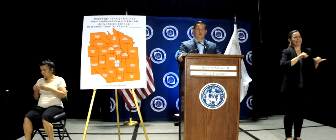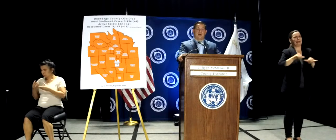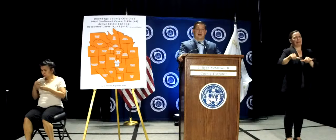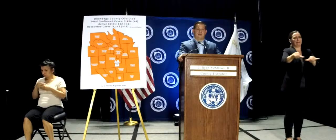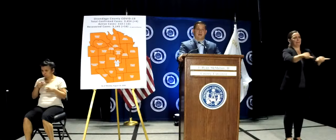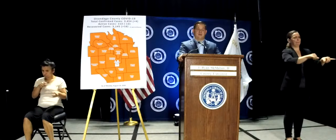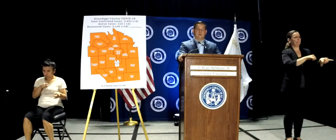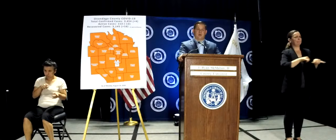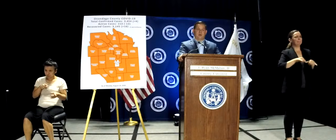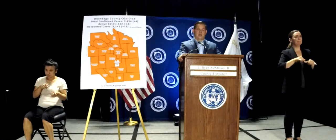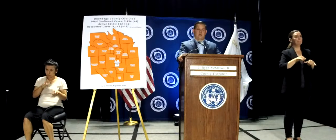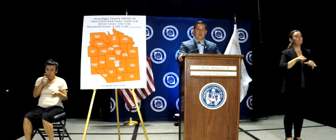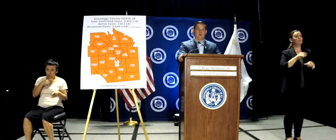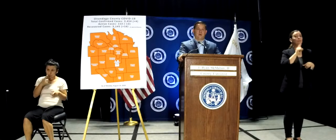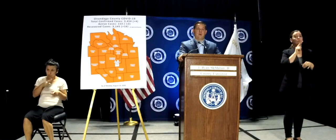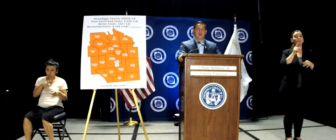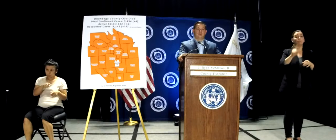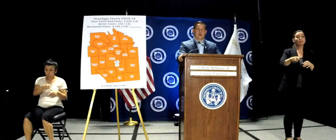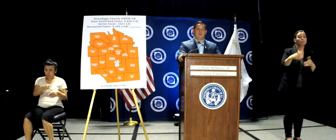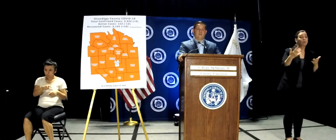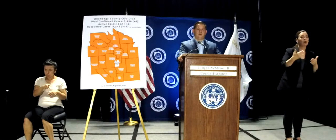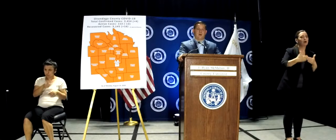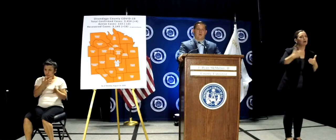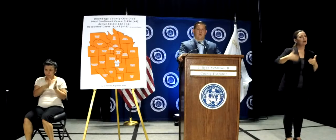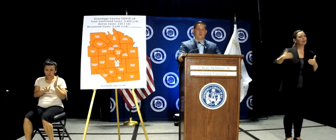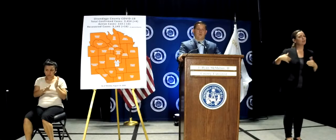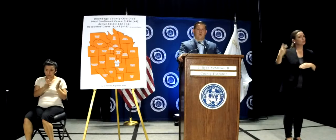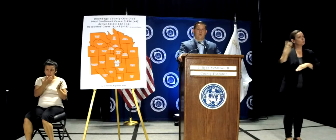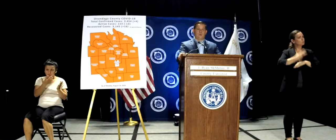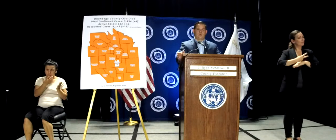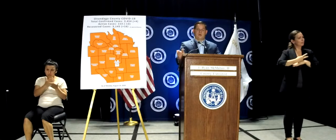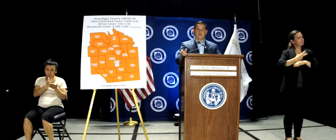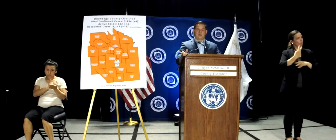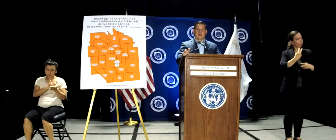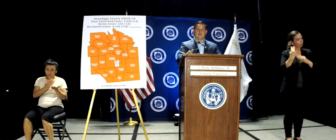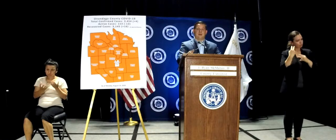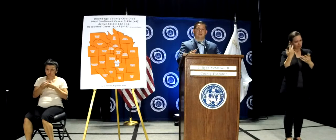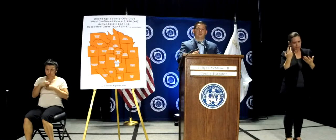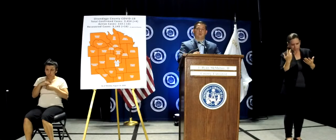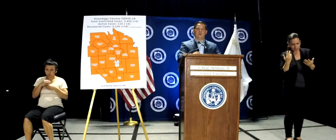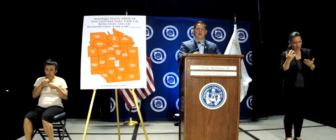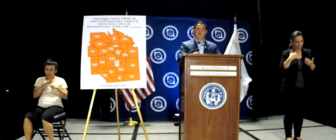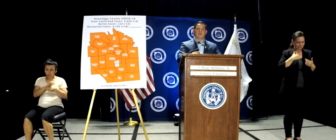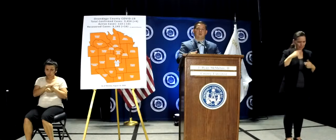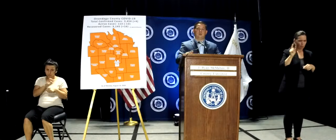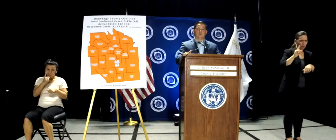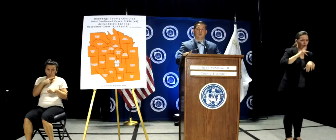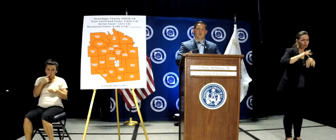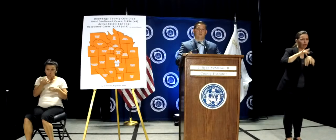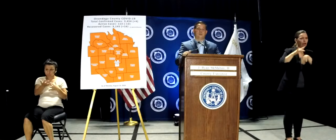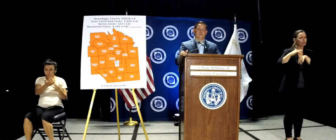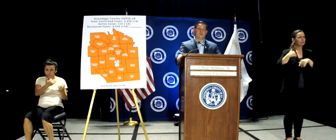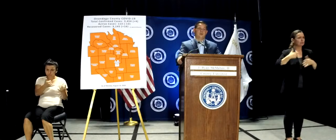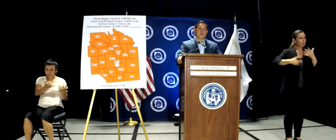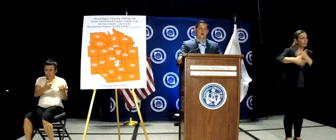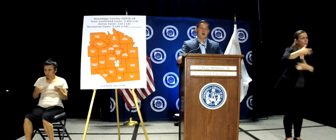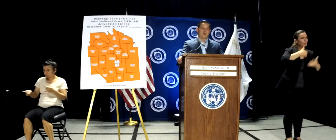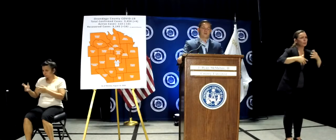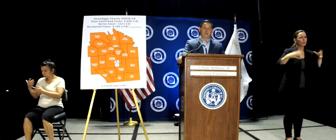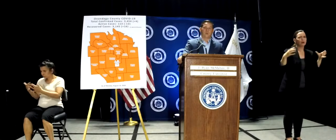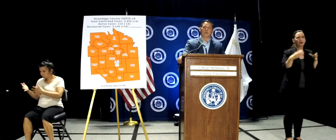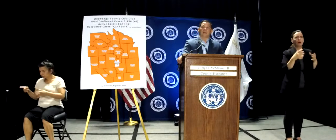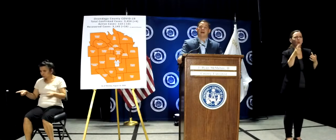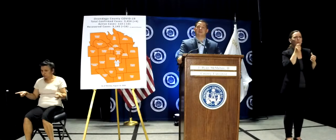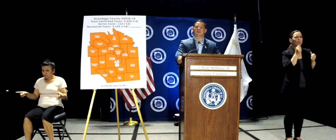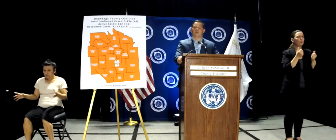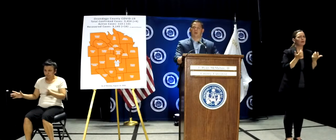through your direct contacts through all your calendar and try to figure out who had direct contact, who then needs to go into a quarantine